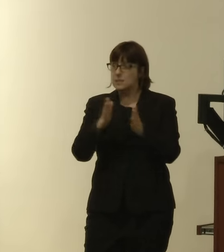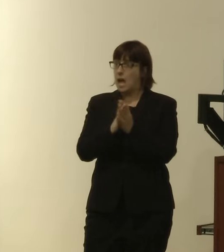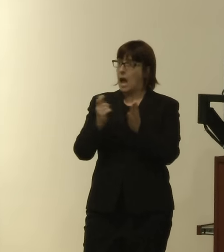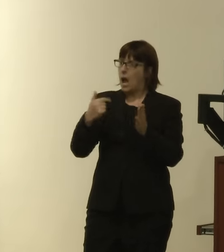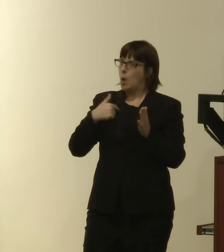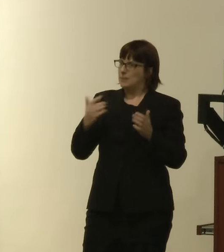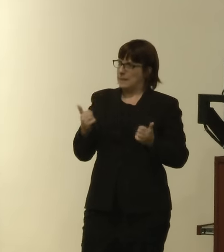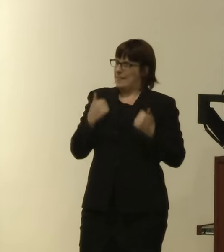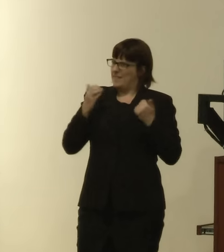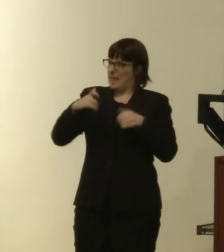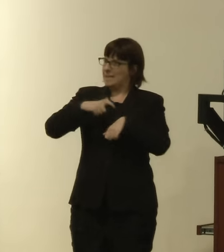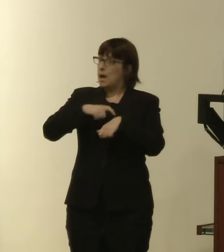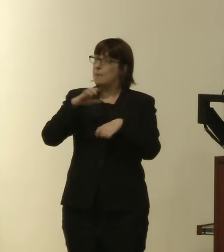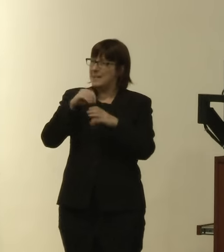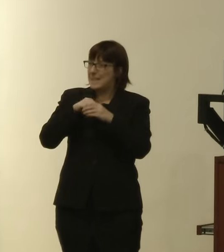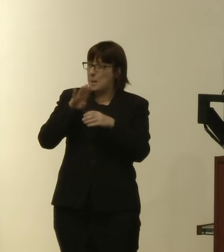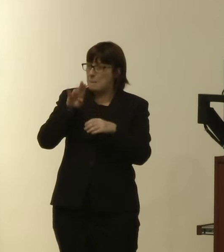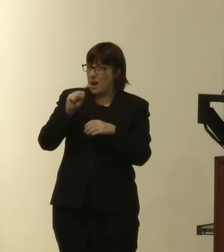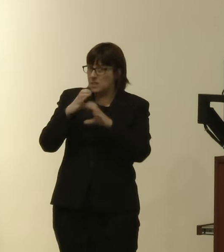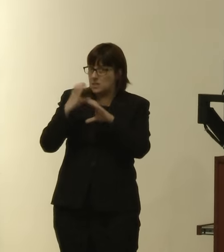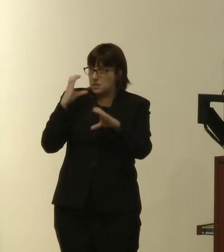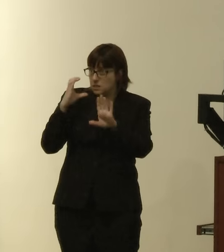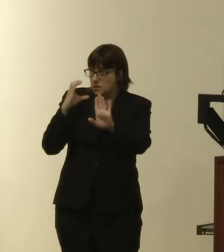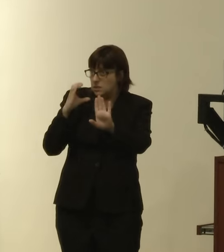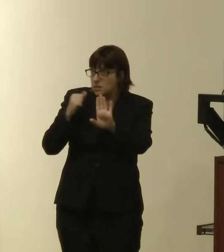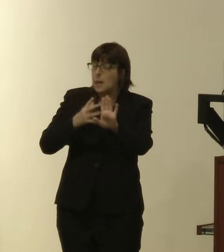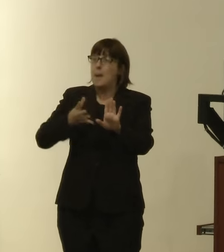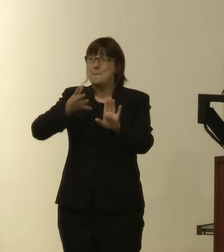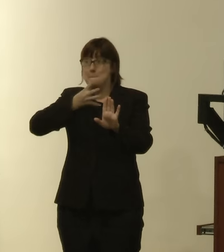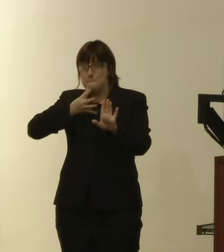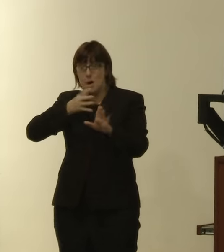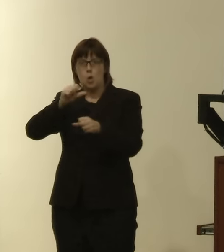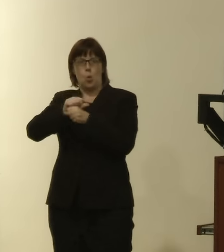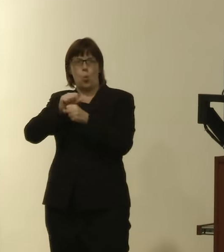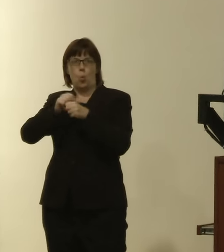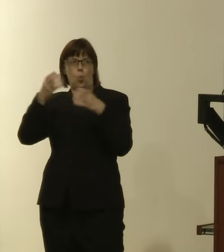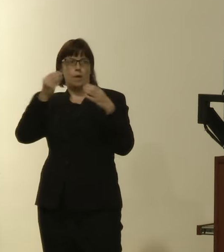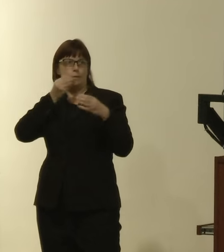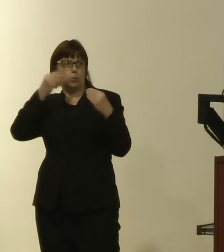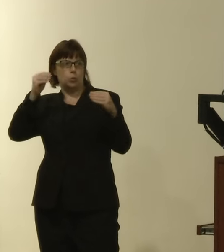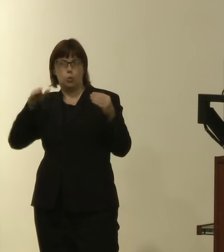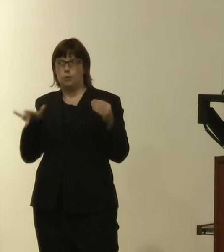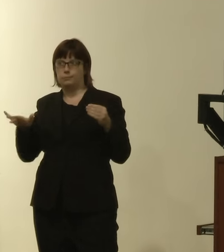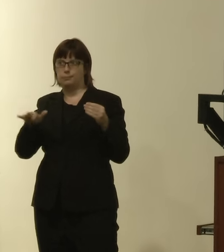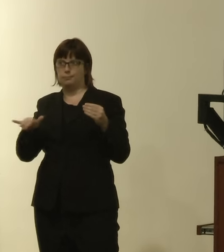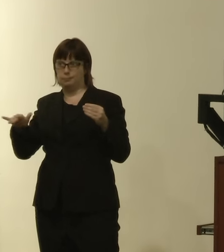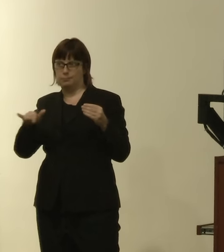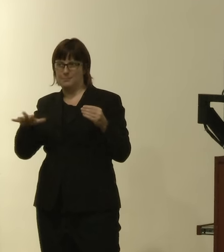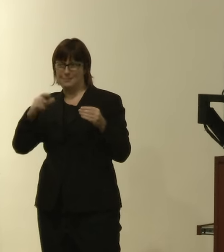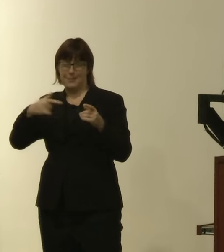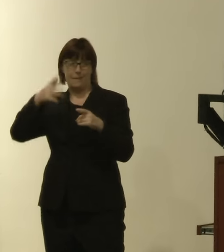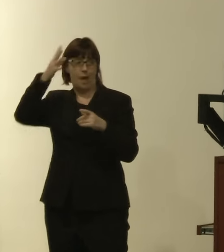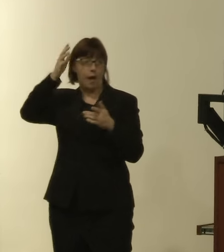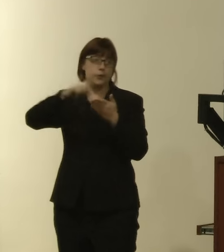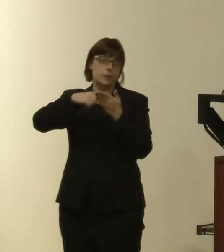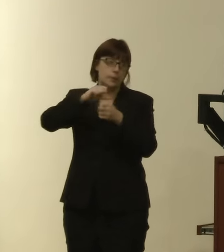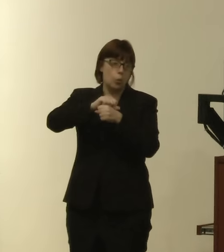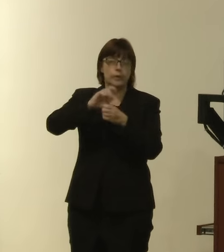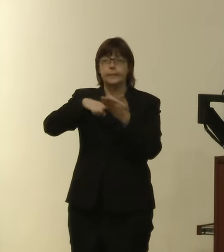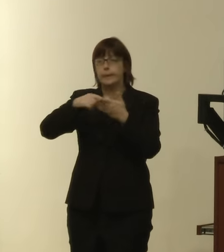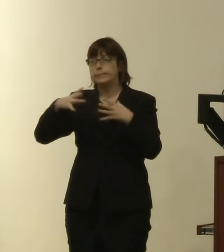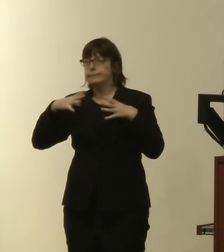bus, whose mother is a grocery store cashier, his father is sometimes working, sometimes